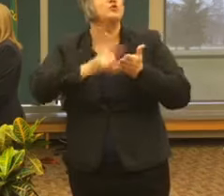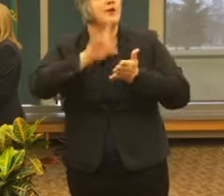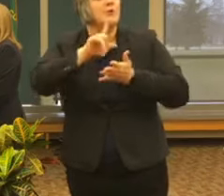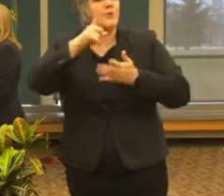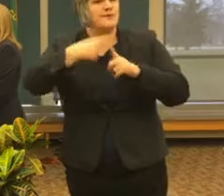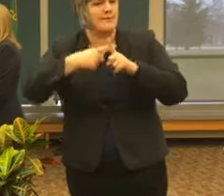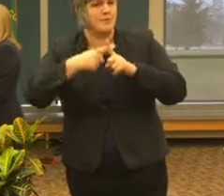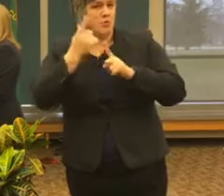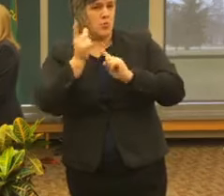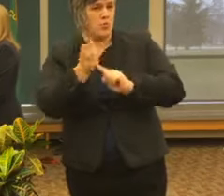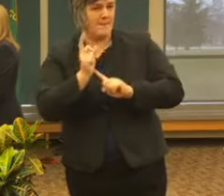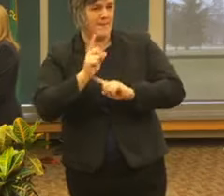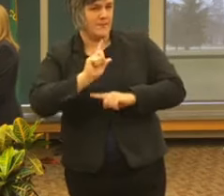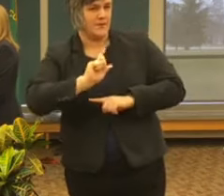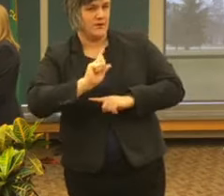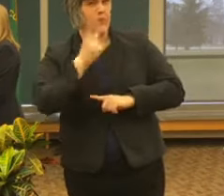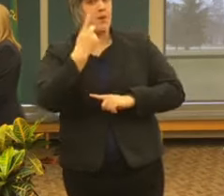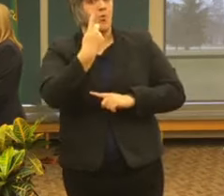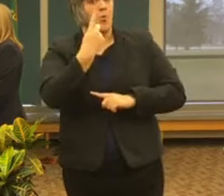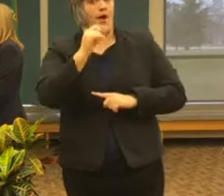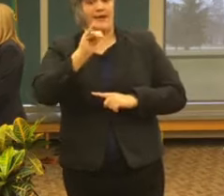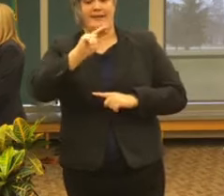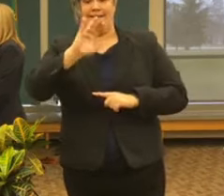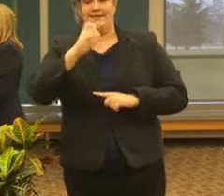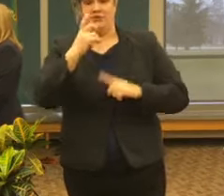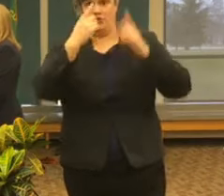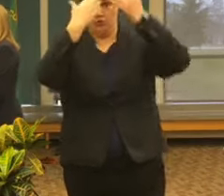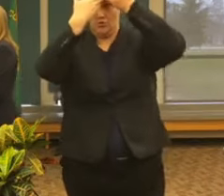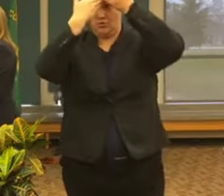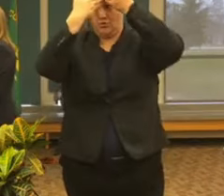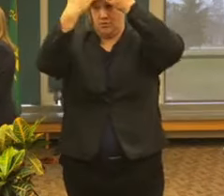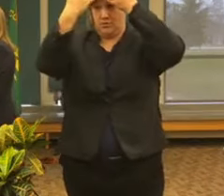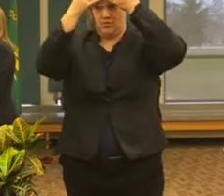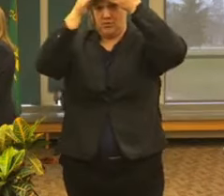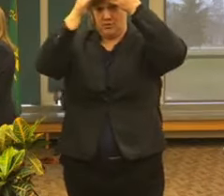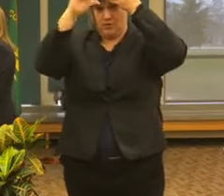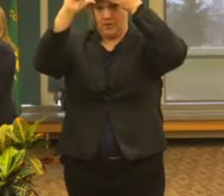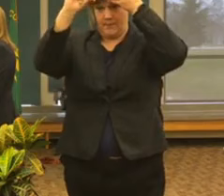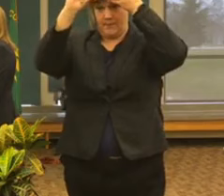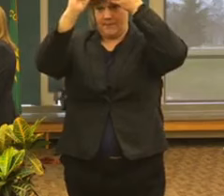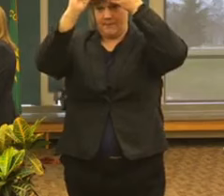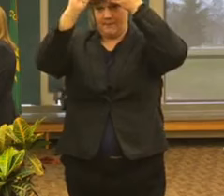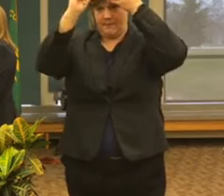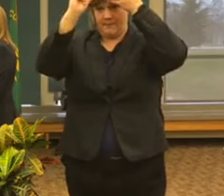take a moment, and we're going to stay about 1 inch away from the forehead. Press the scan button.